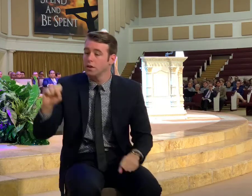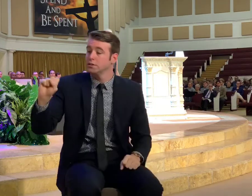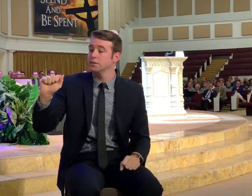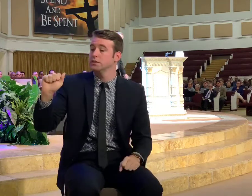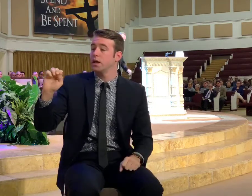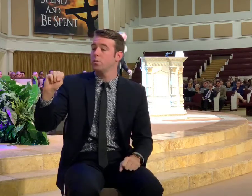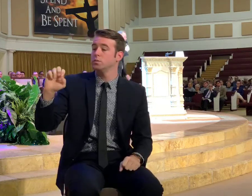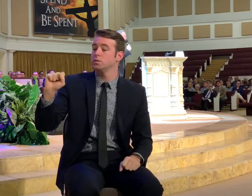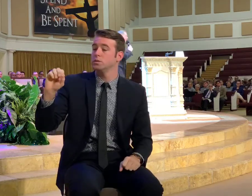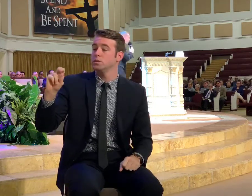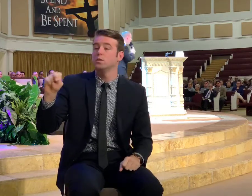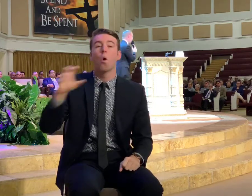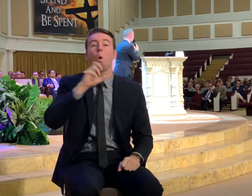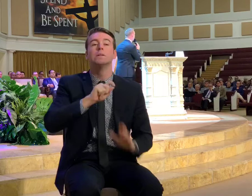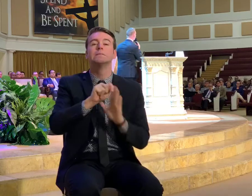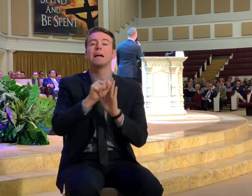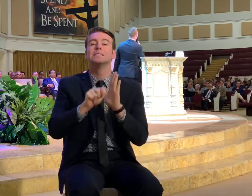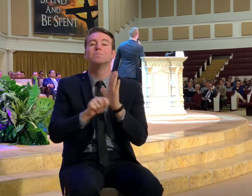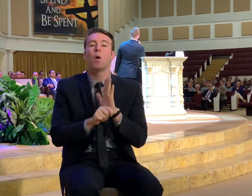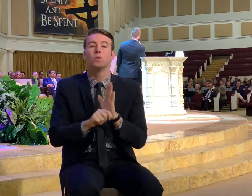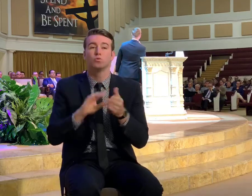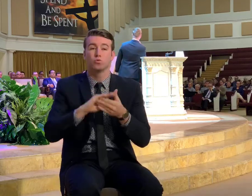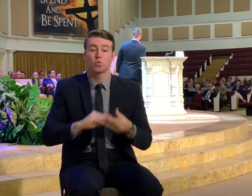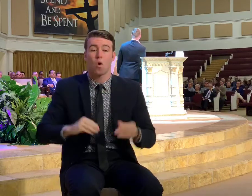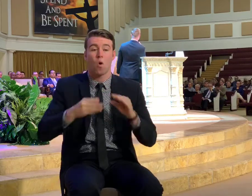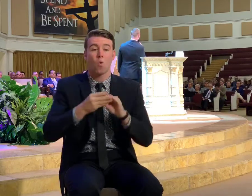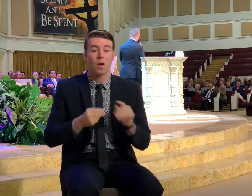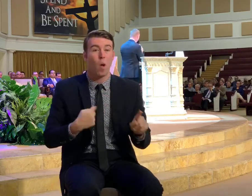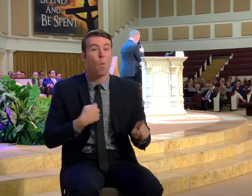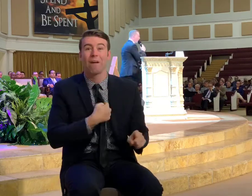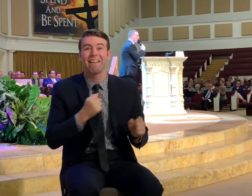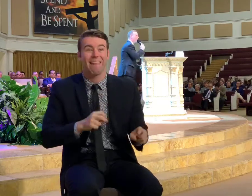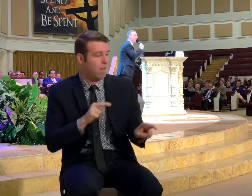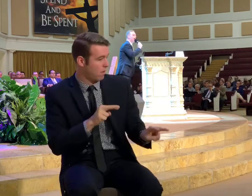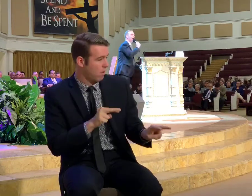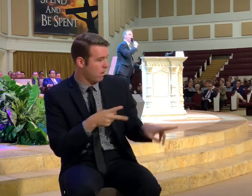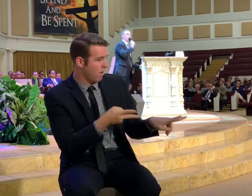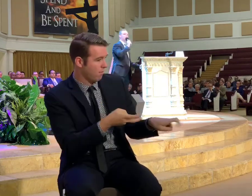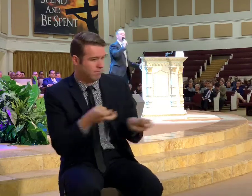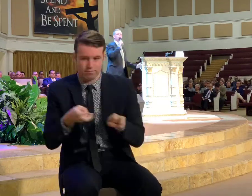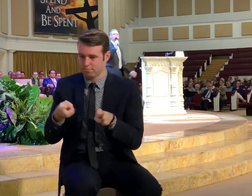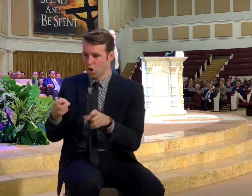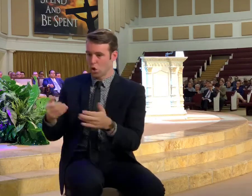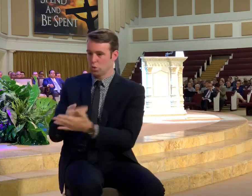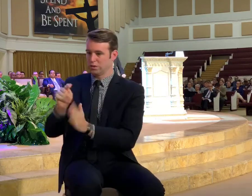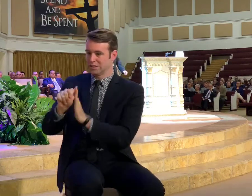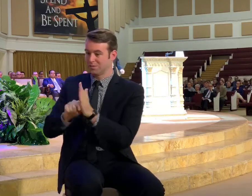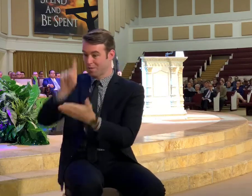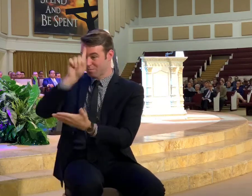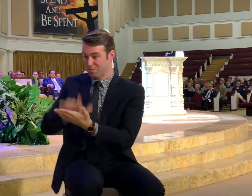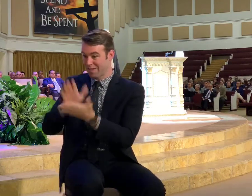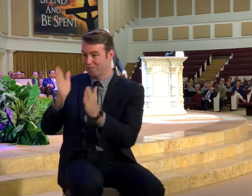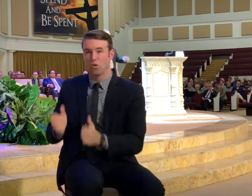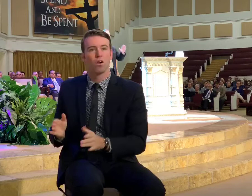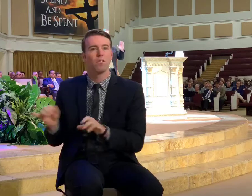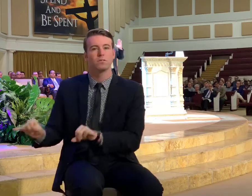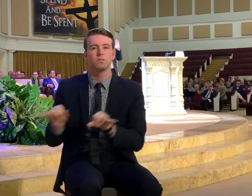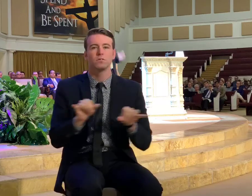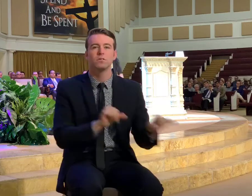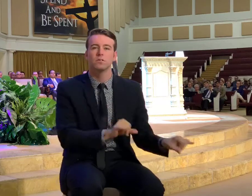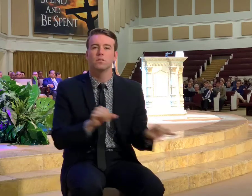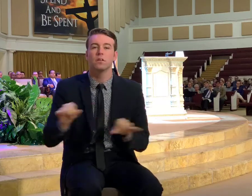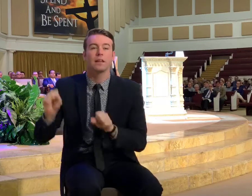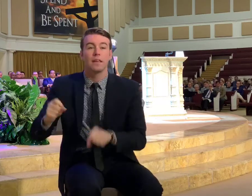Old Testament typology of a New Testament believer. Howbeit, we might have been born into